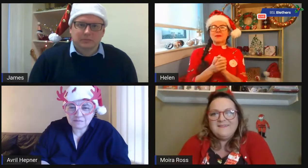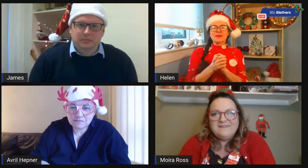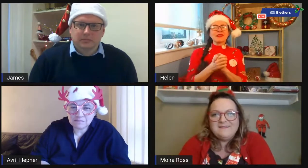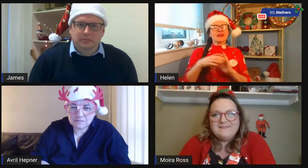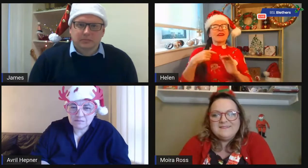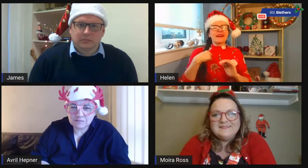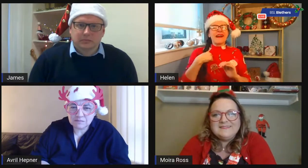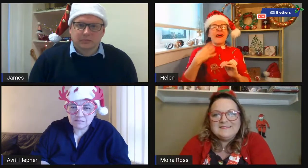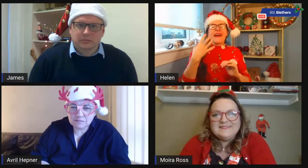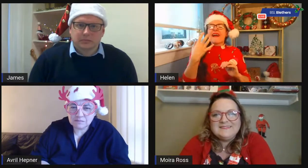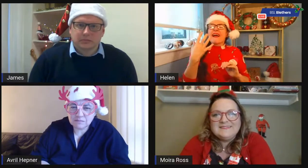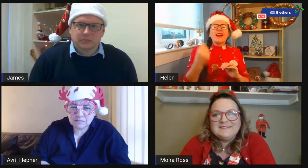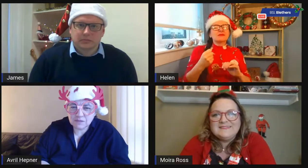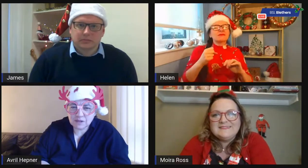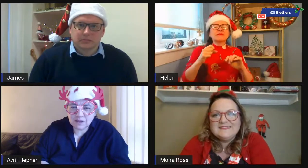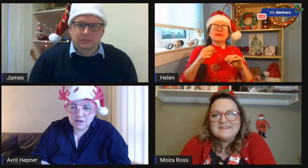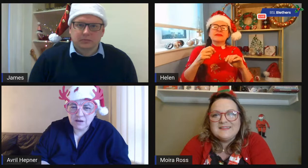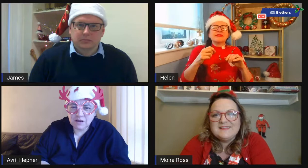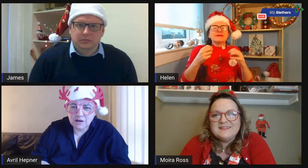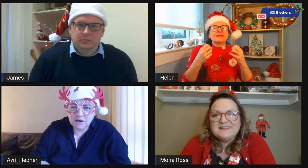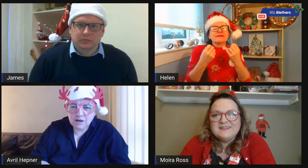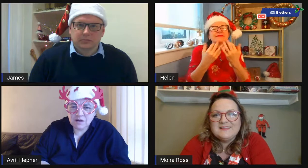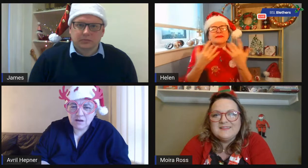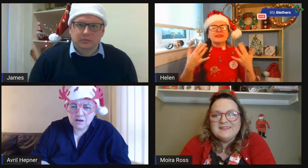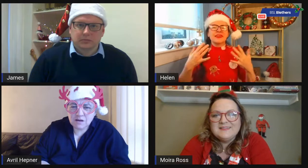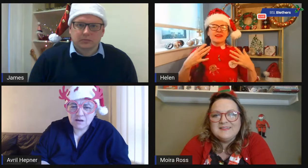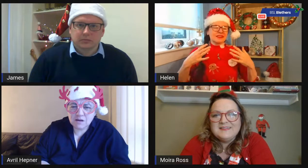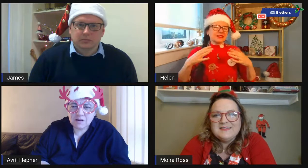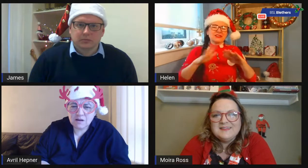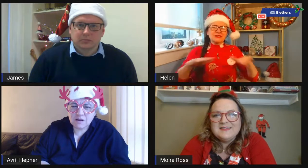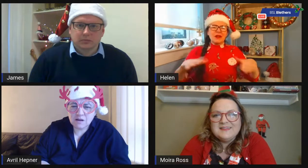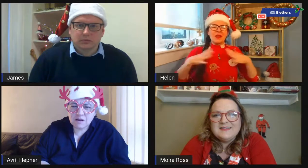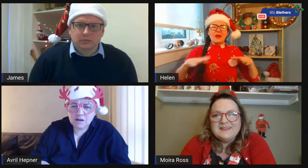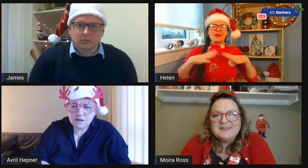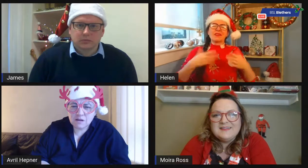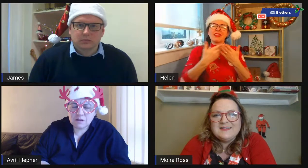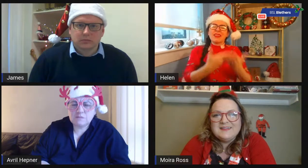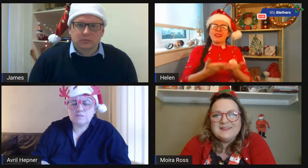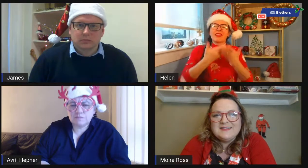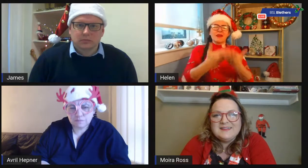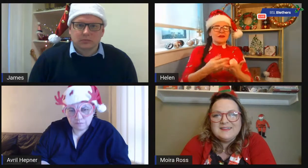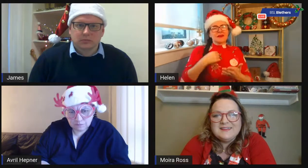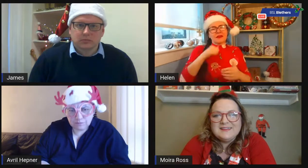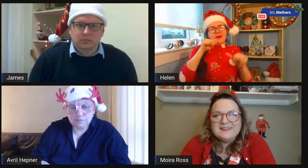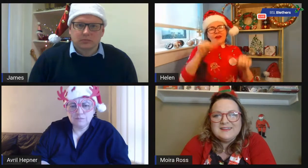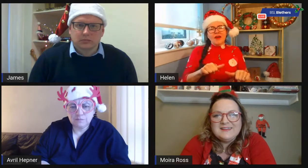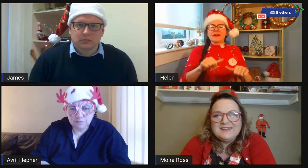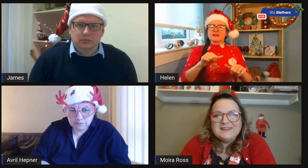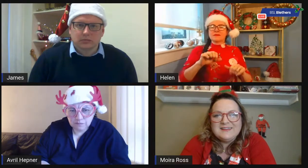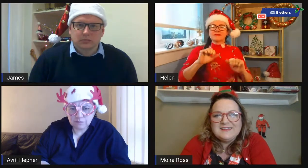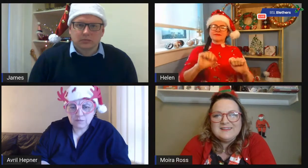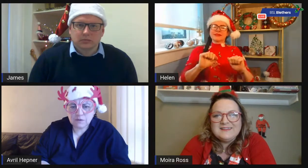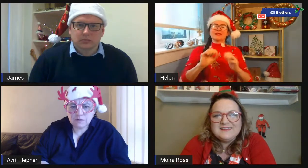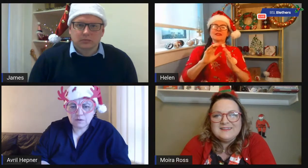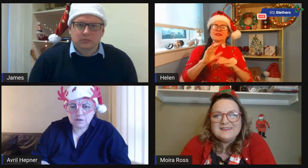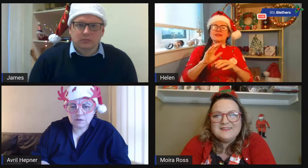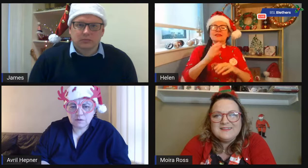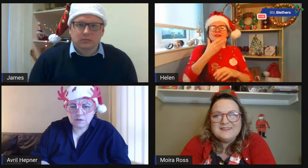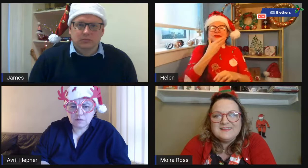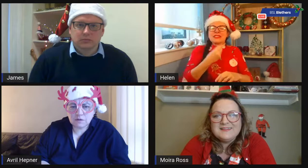Avril. Let me think. I've got lots of children's clothes, I suppose, like